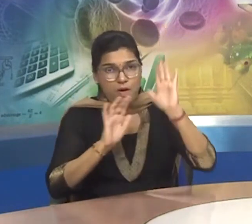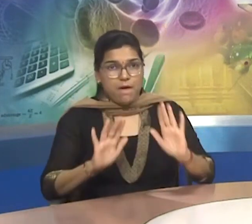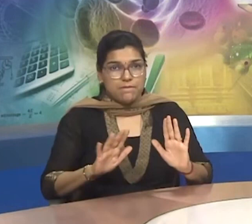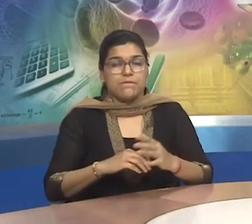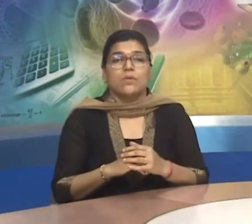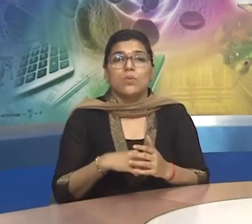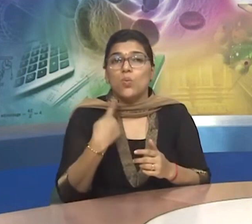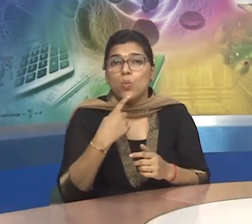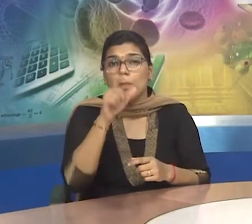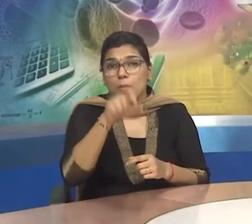Article